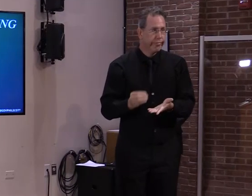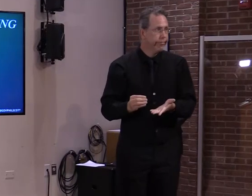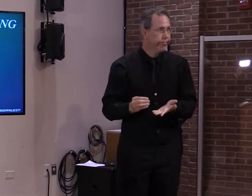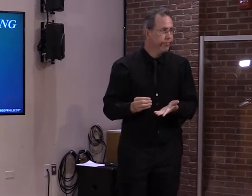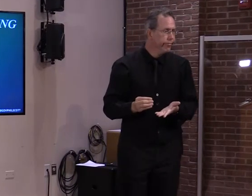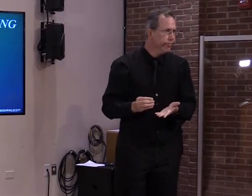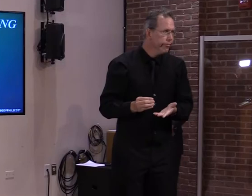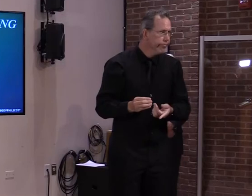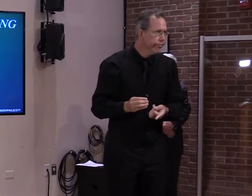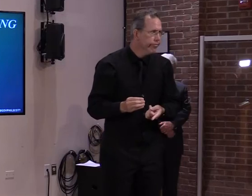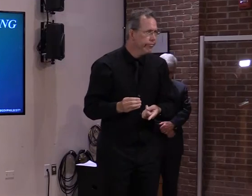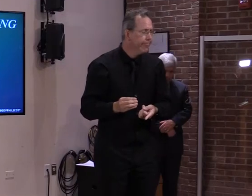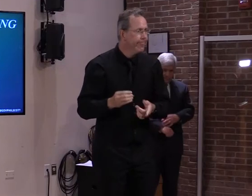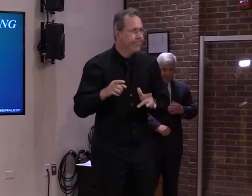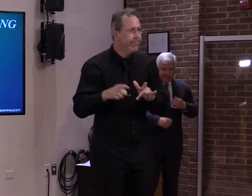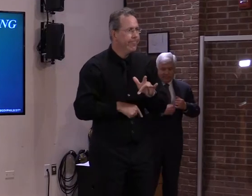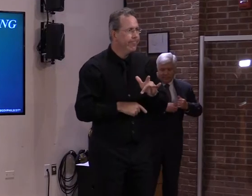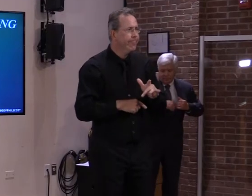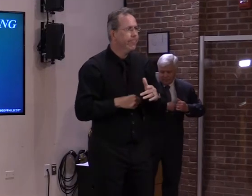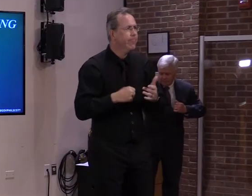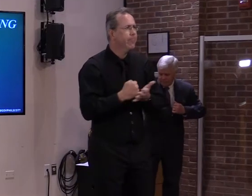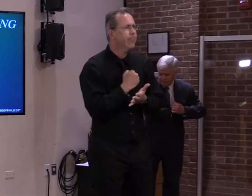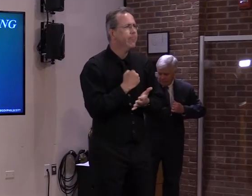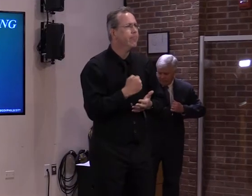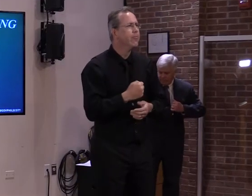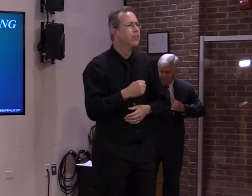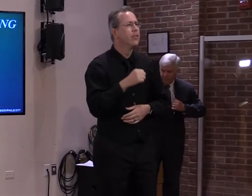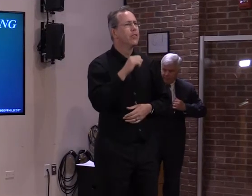All right, we'll go to Eric, Times Argus.